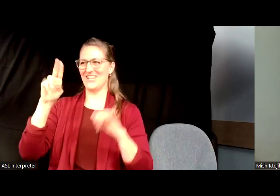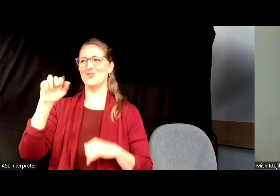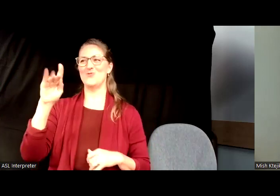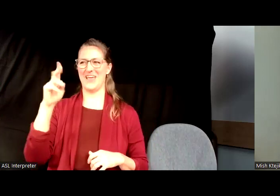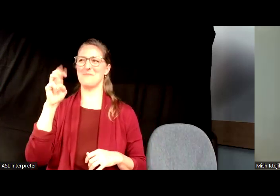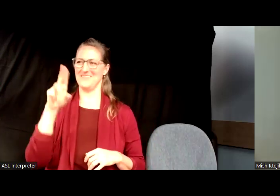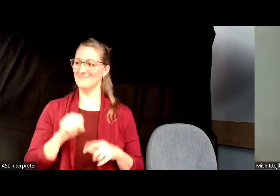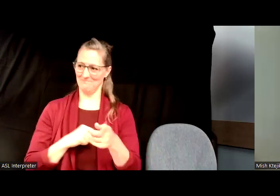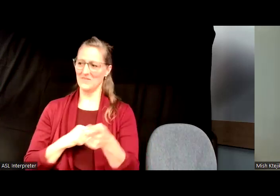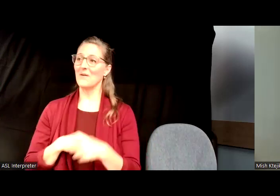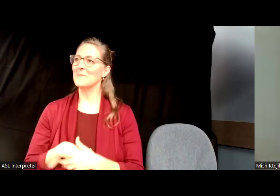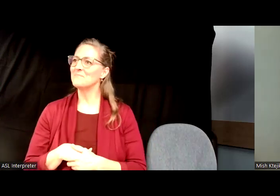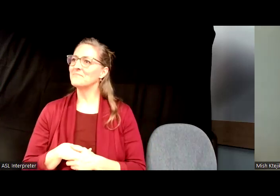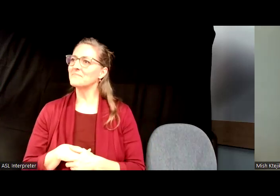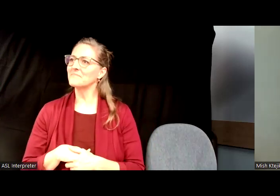Mish says, I love you all.